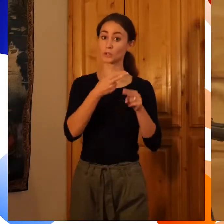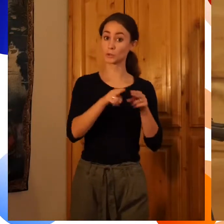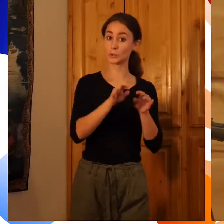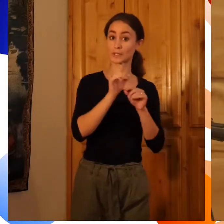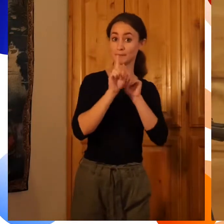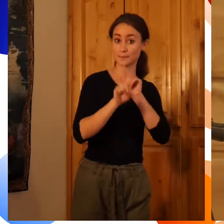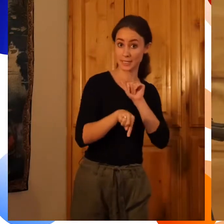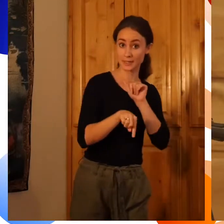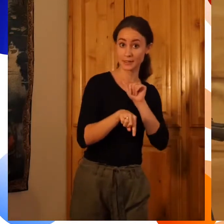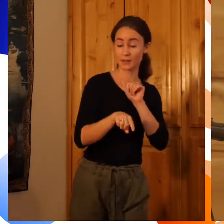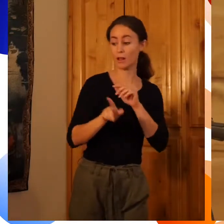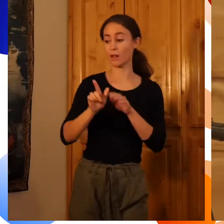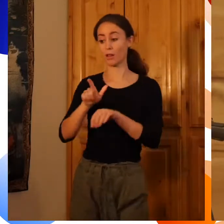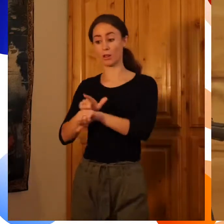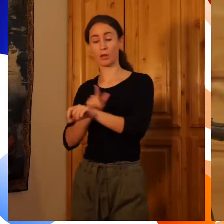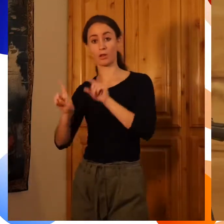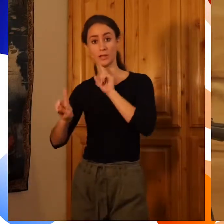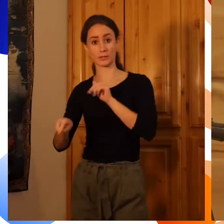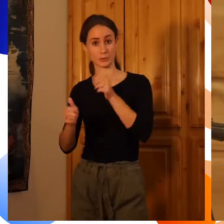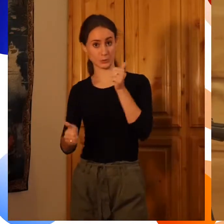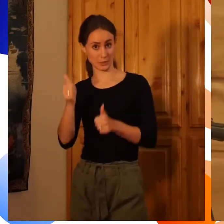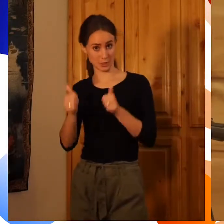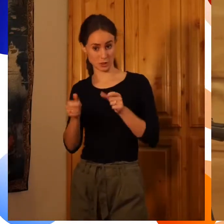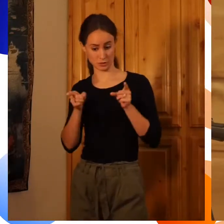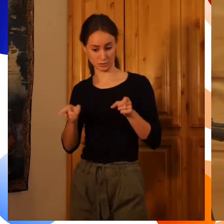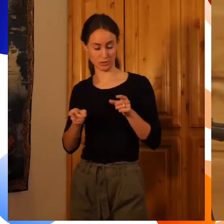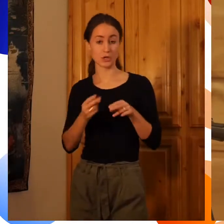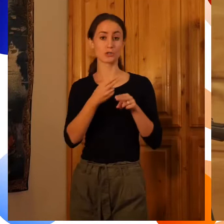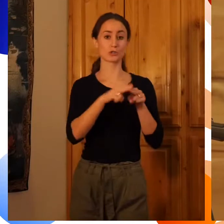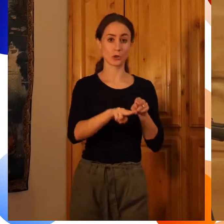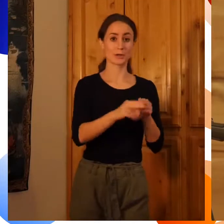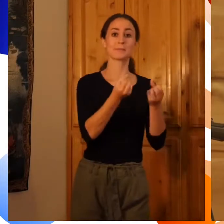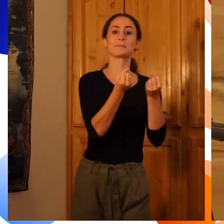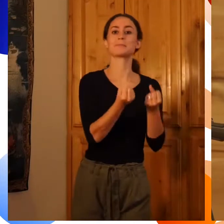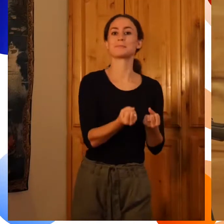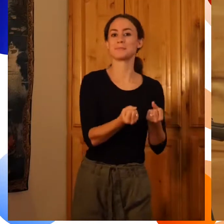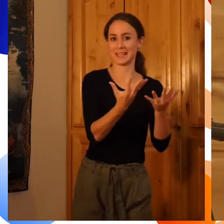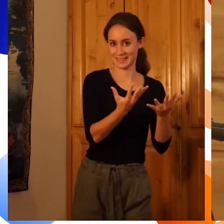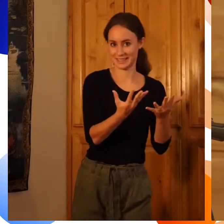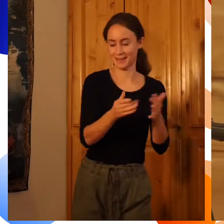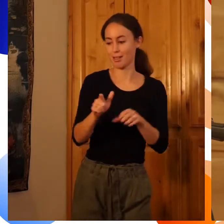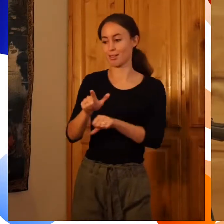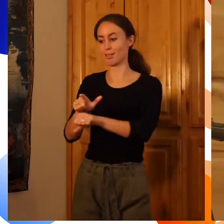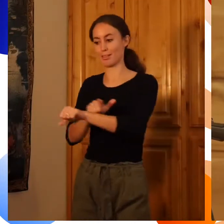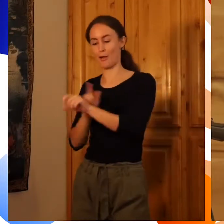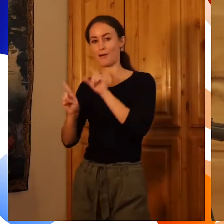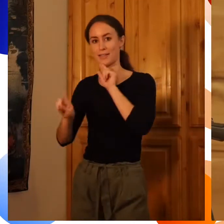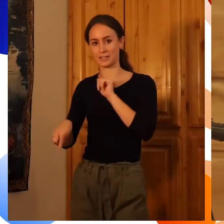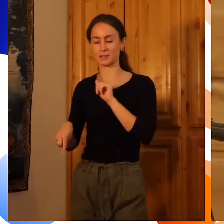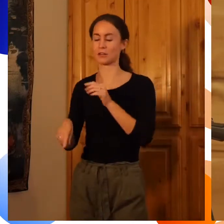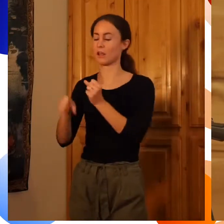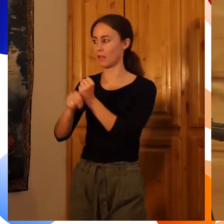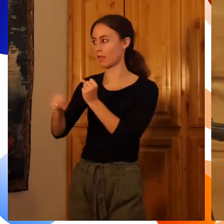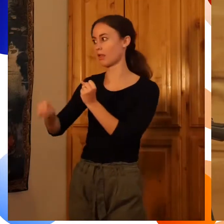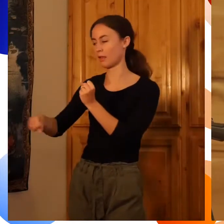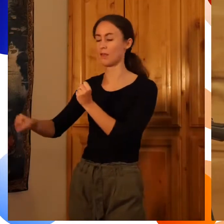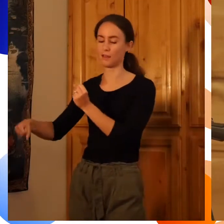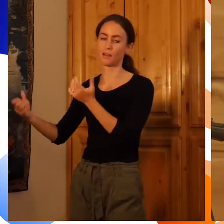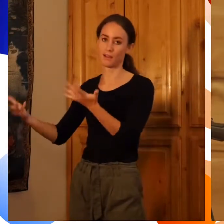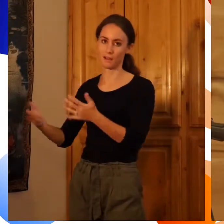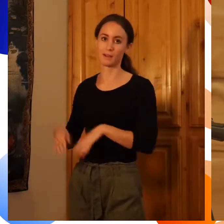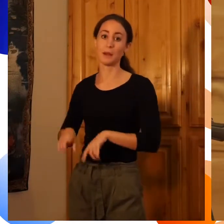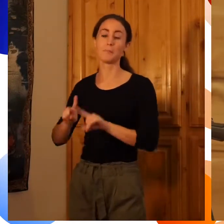answer is many. The long answer gets into a lot of things, but just to give you an idea, when